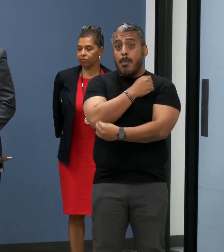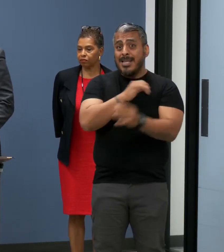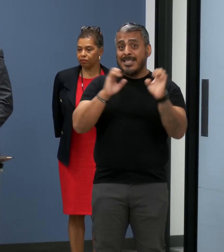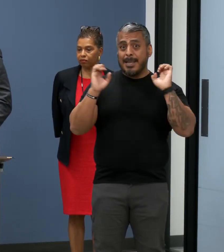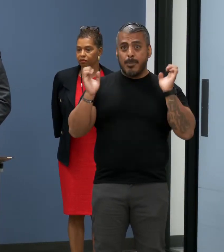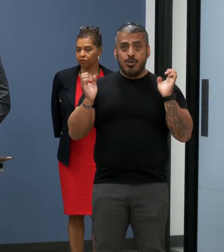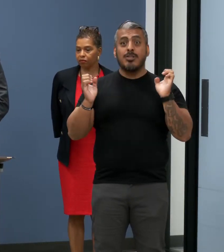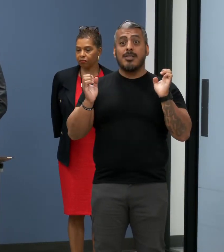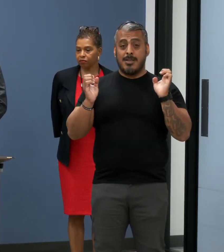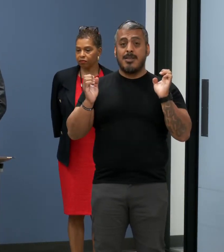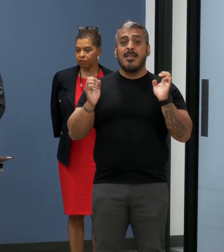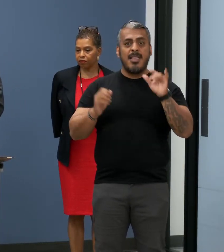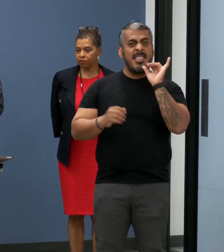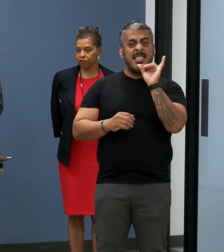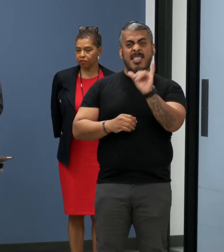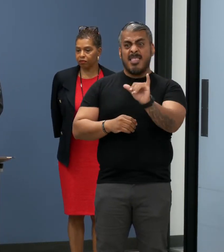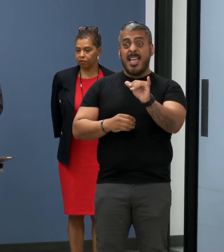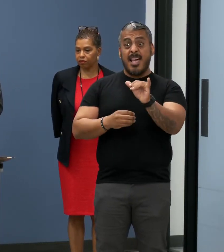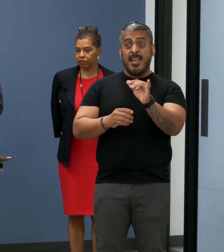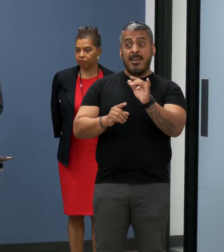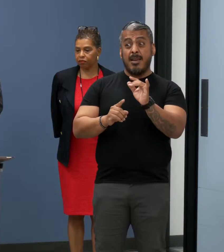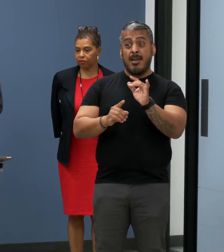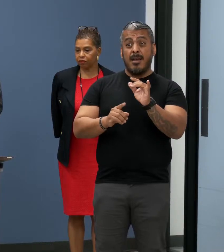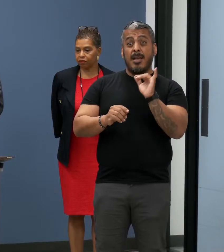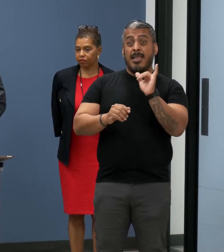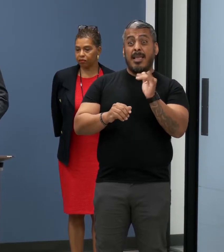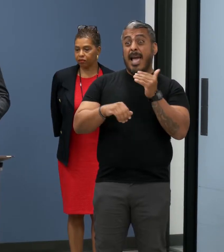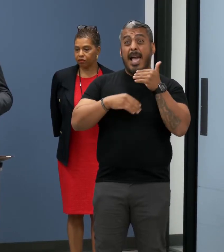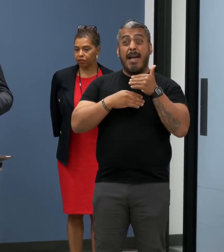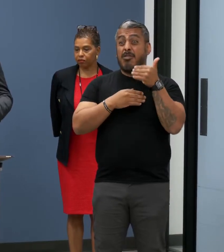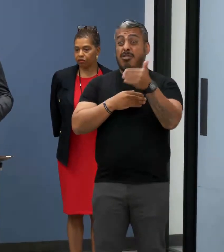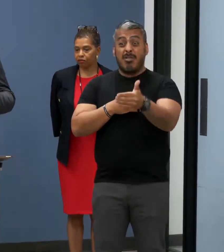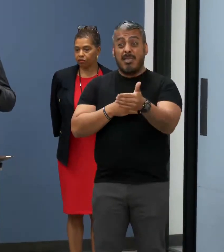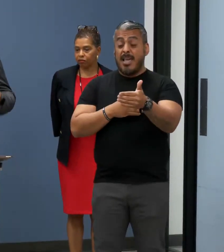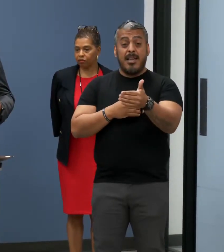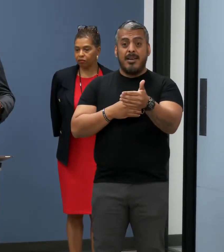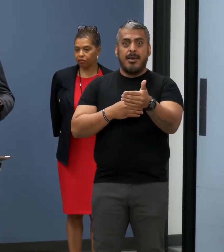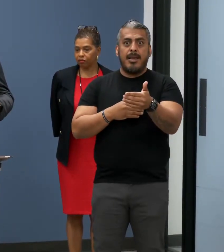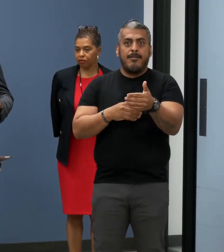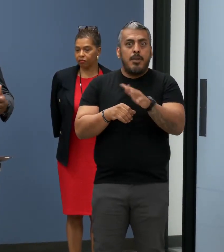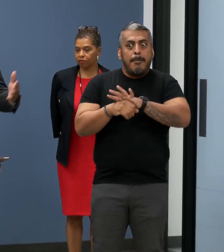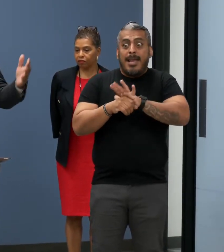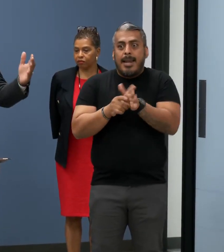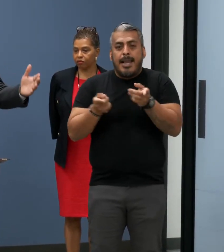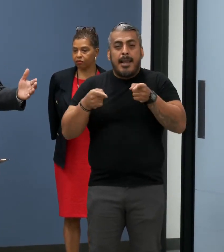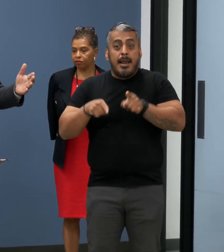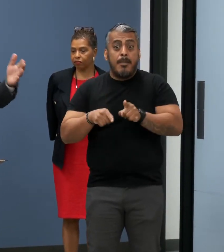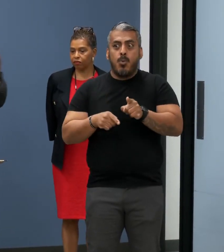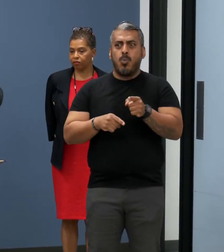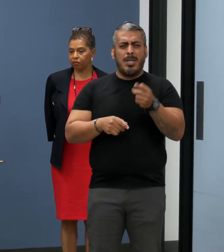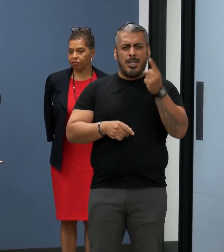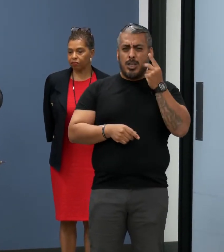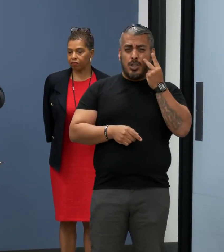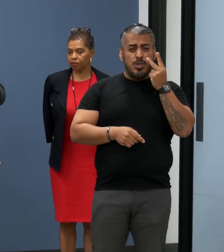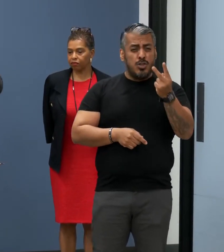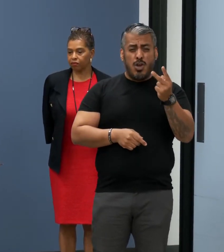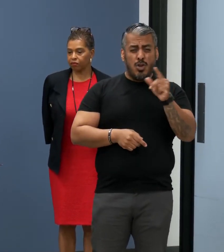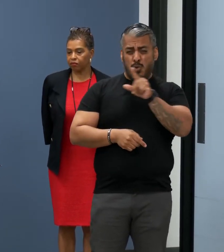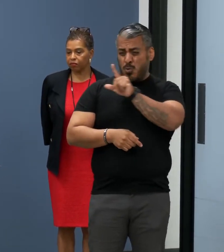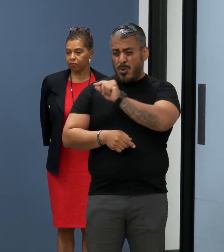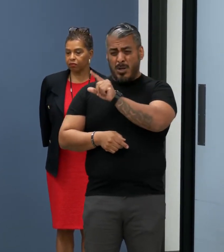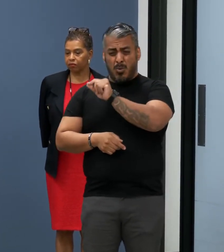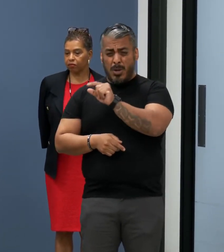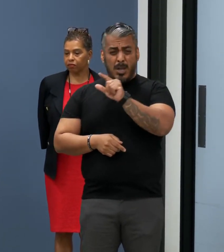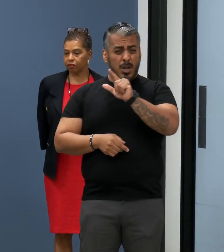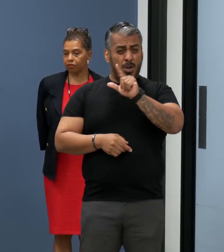emergency. That followed a major uptick as a result of the pandemic. We saw between 2020 and 2022